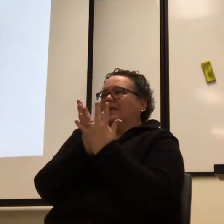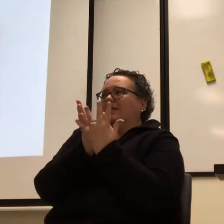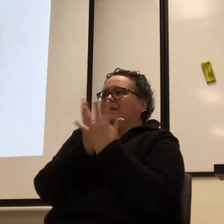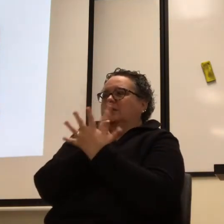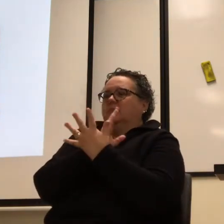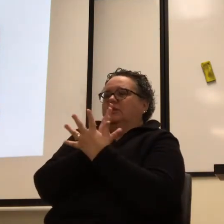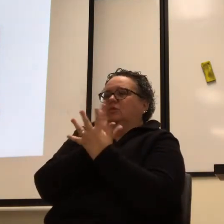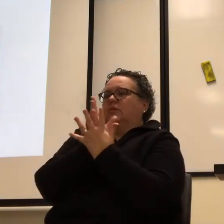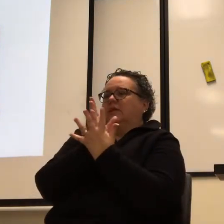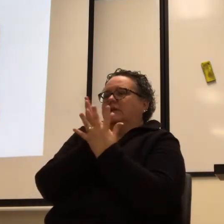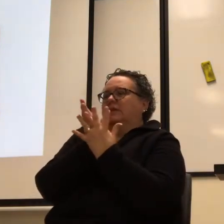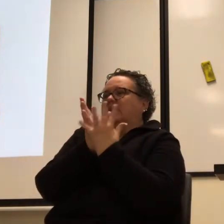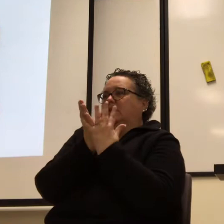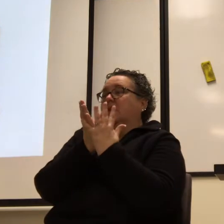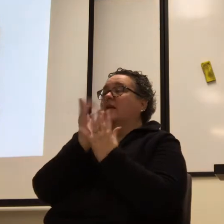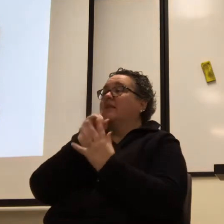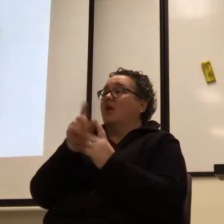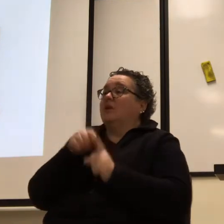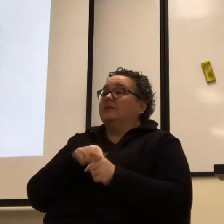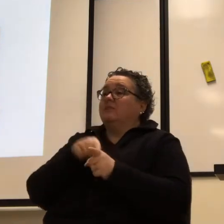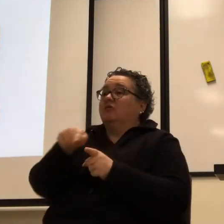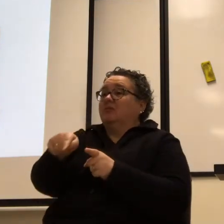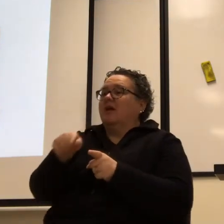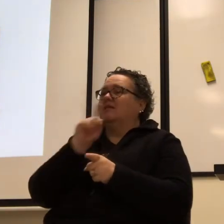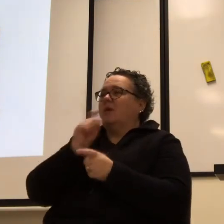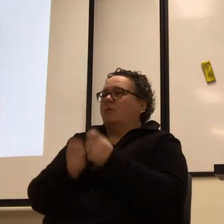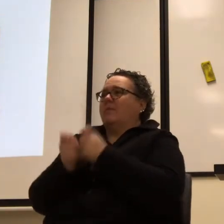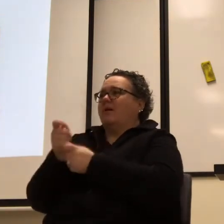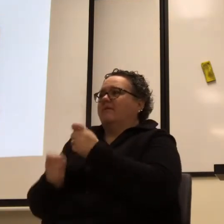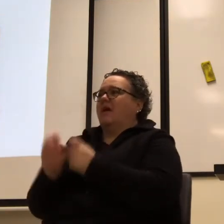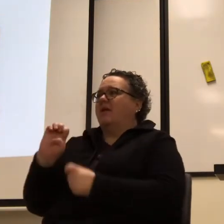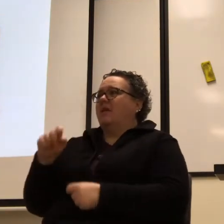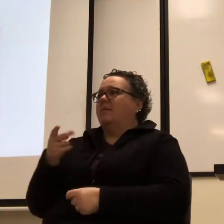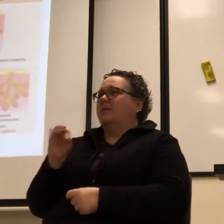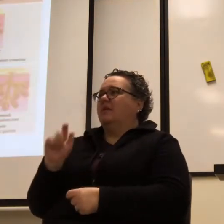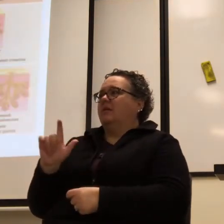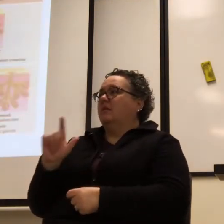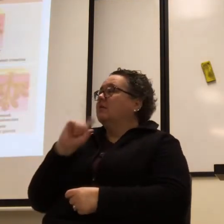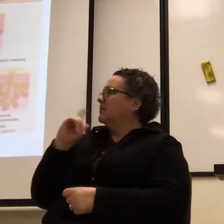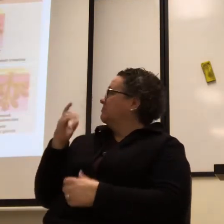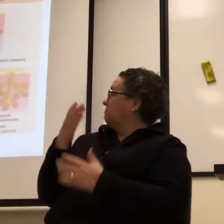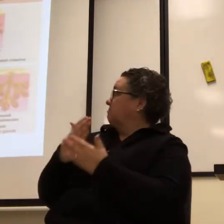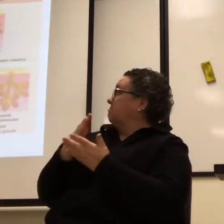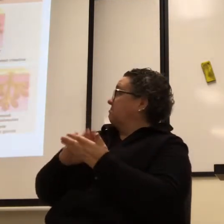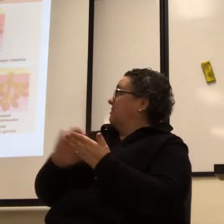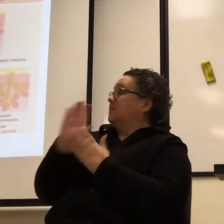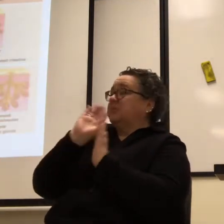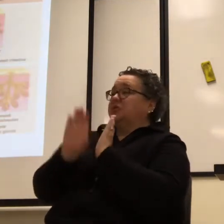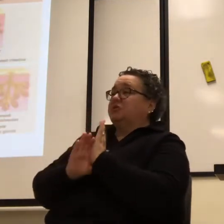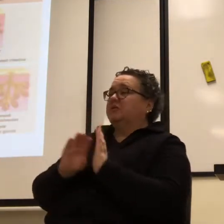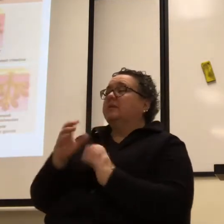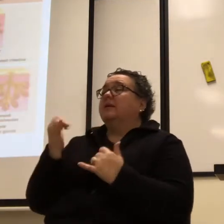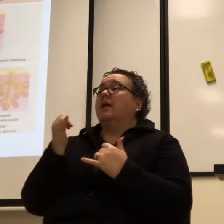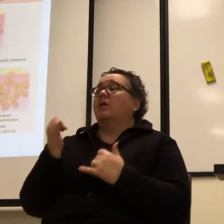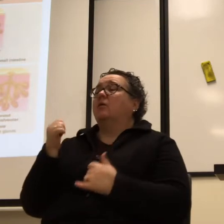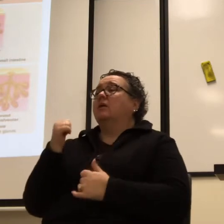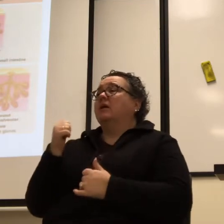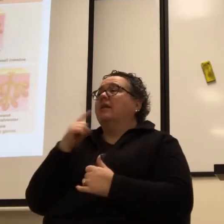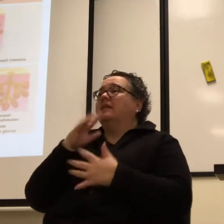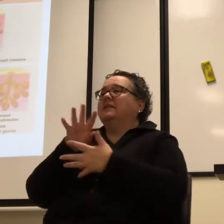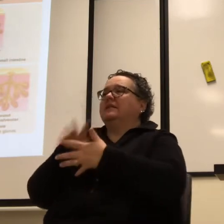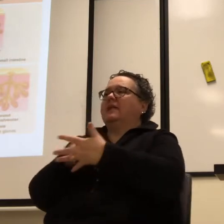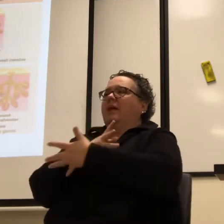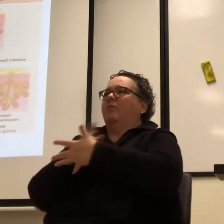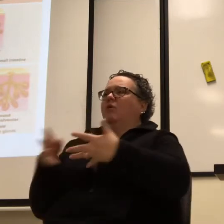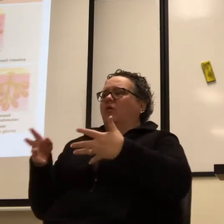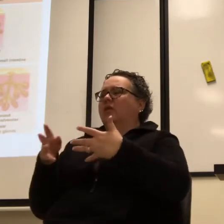specialized cell that modifies the epithelium. There's a nice picture of it there. And now here's a table. This isn't